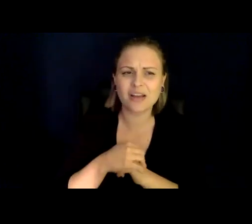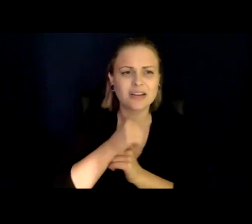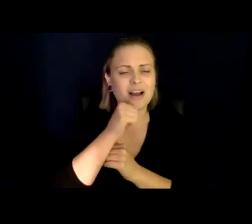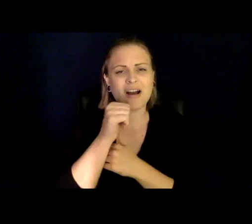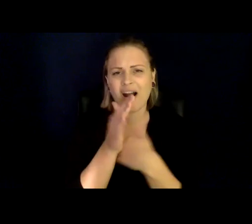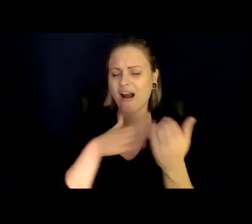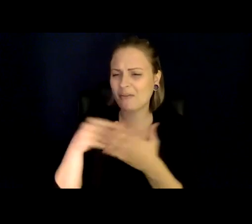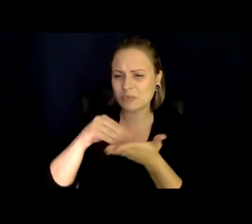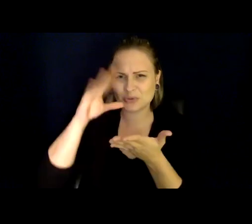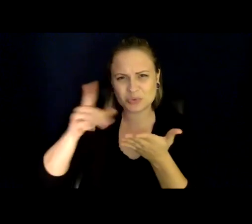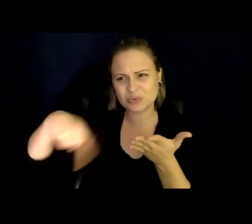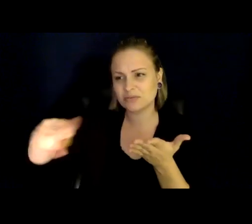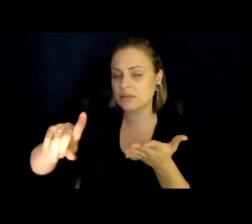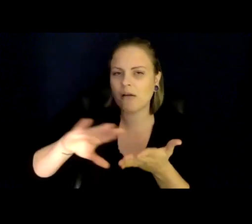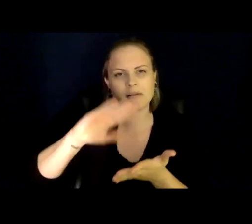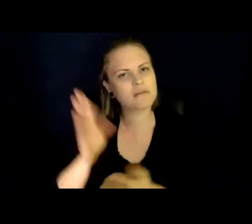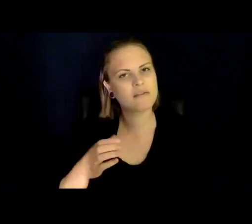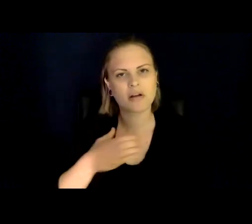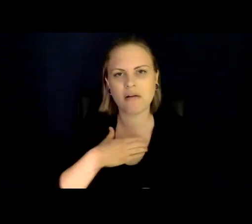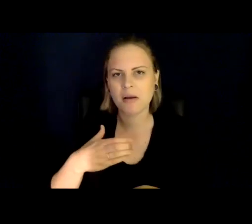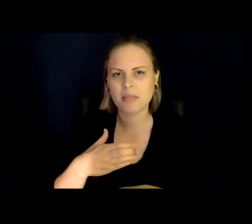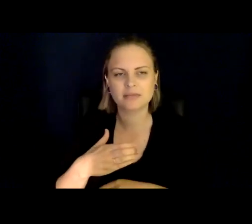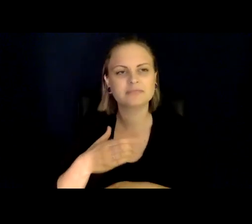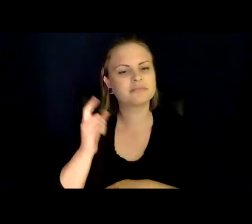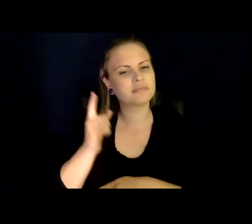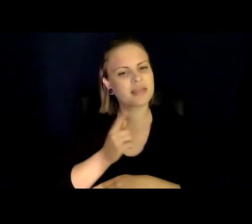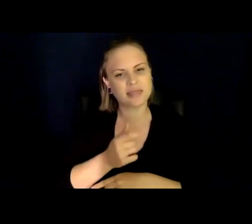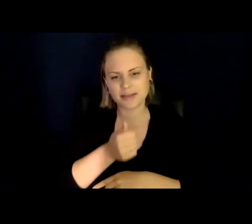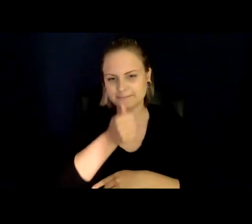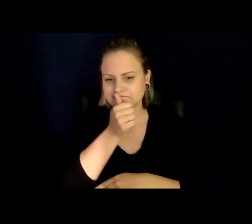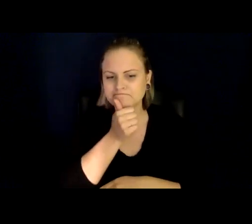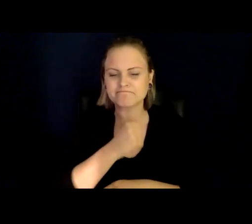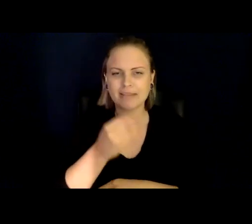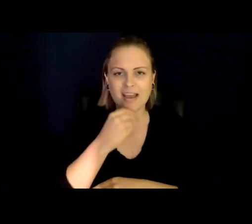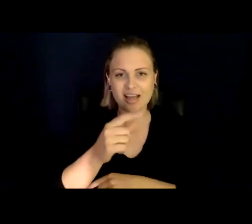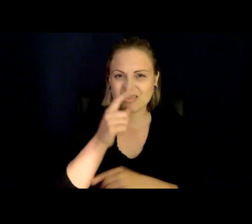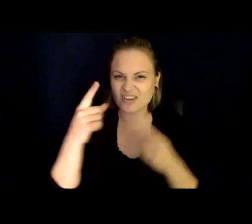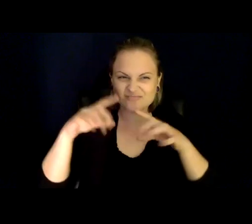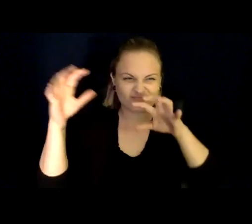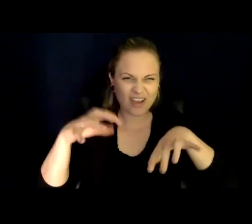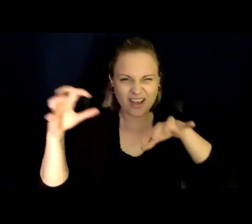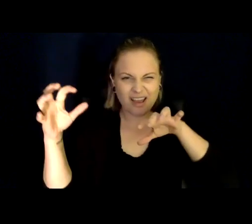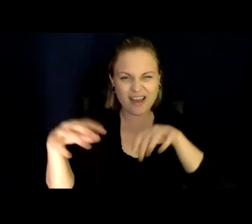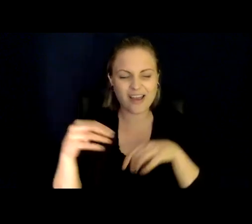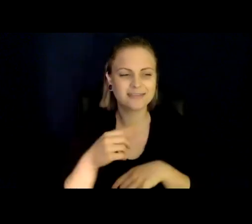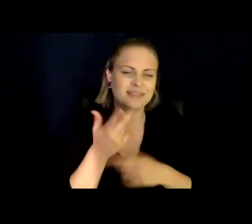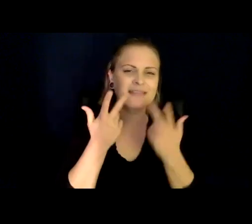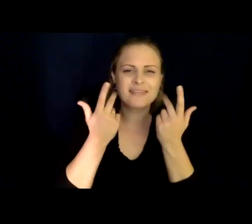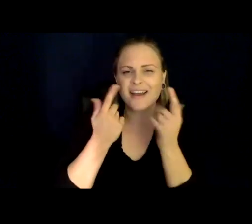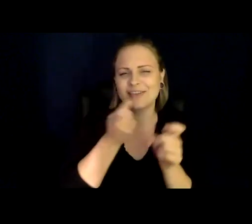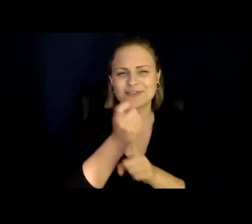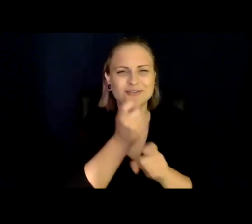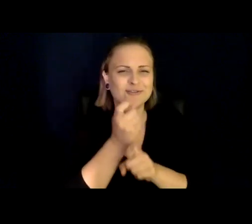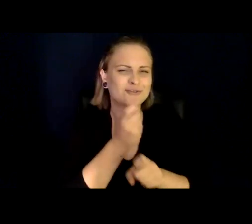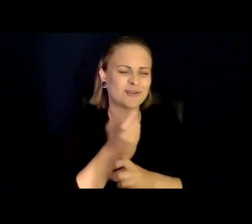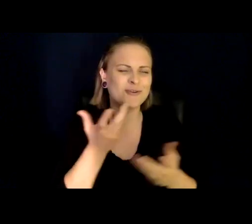students were, they never complained. Stoically, they ate lunches in the downpour, many of them making light of the situation in a